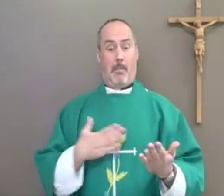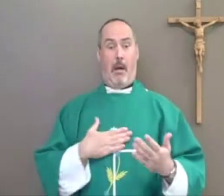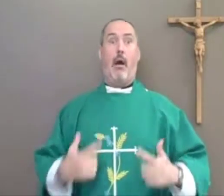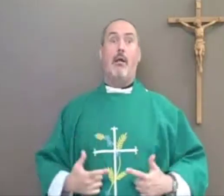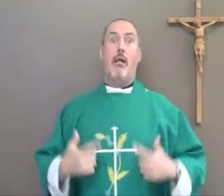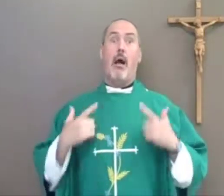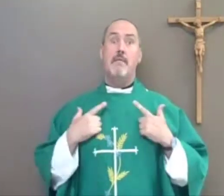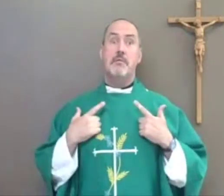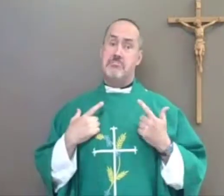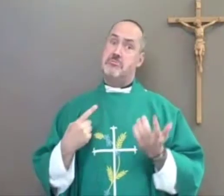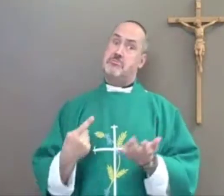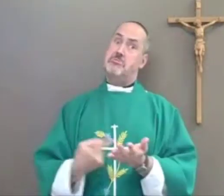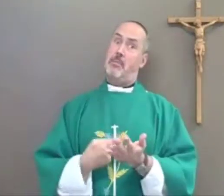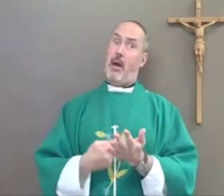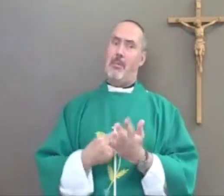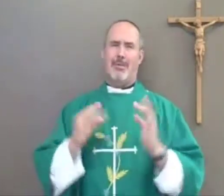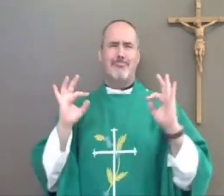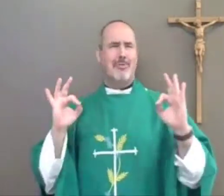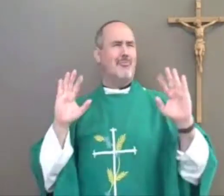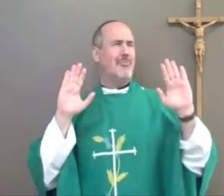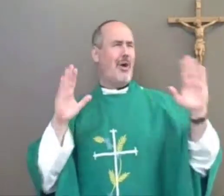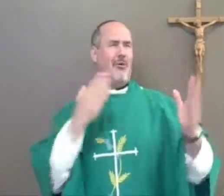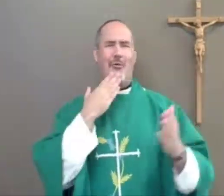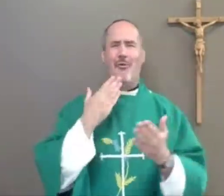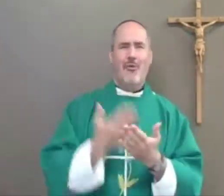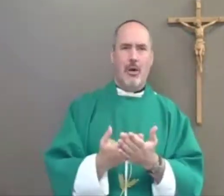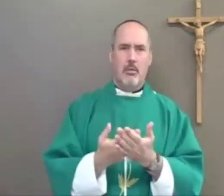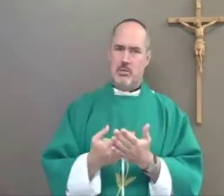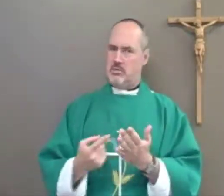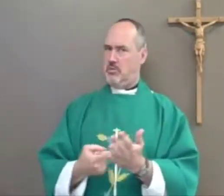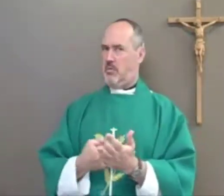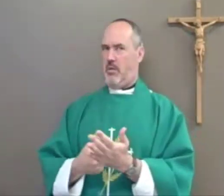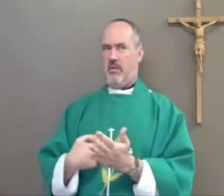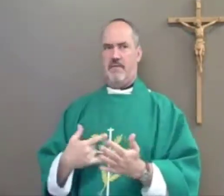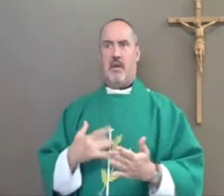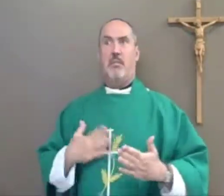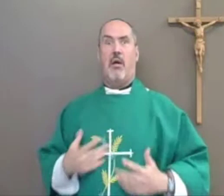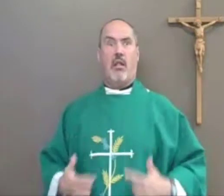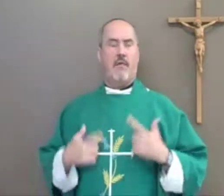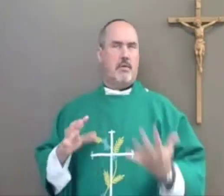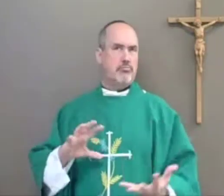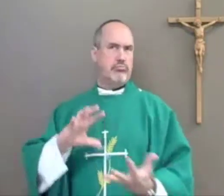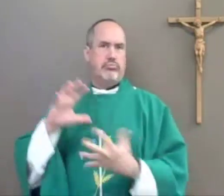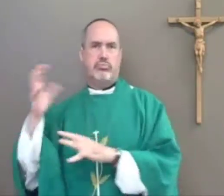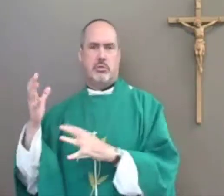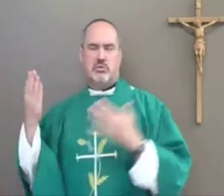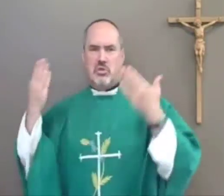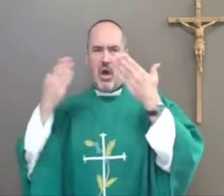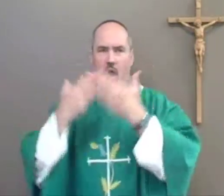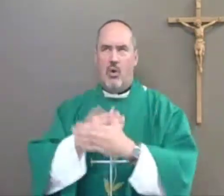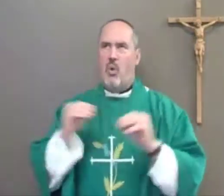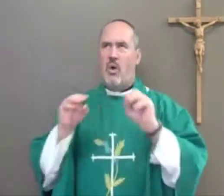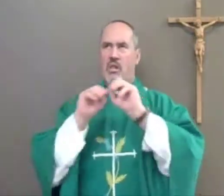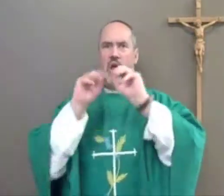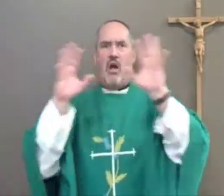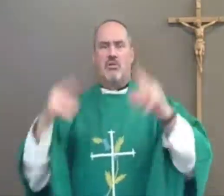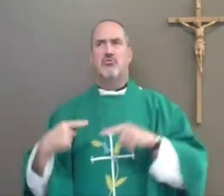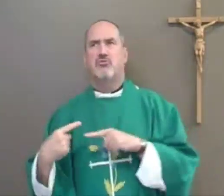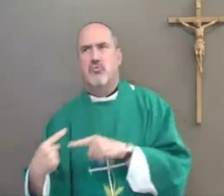well, it made me think of my own life, how sometimes everything is going great and my life is clear, and